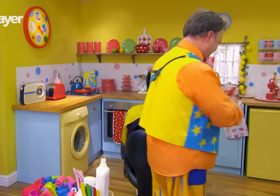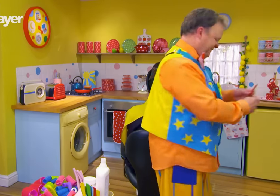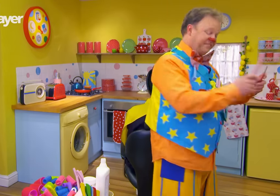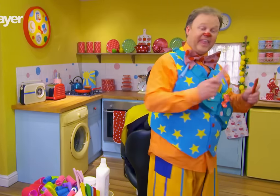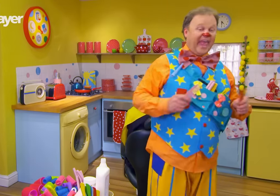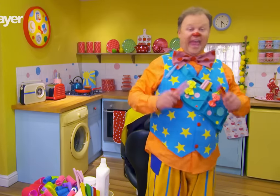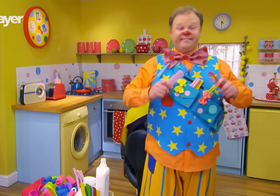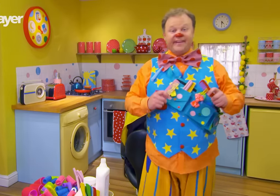Tumble.